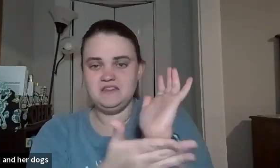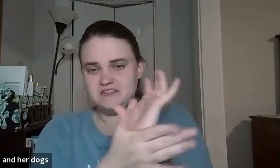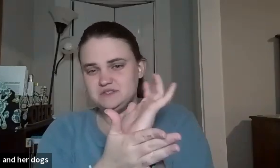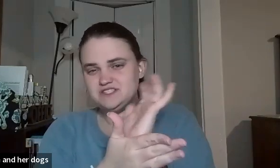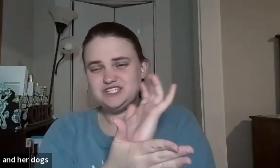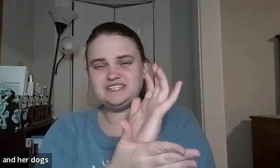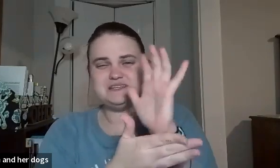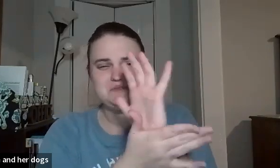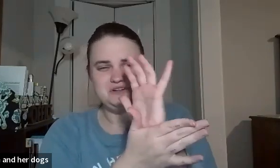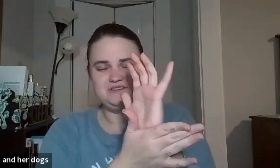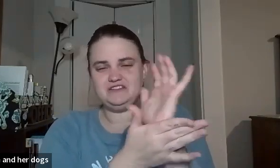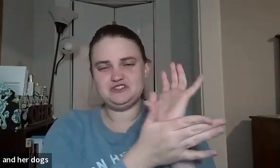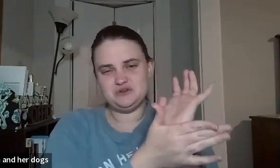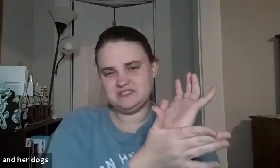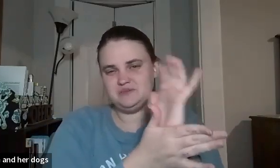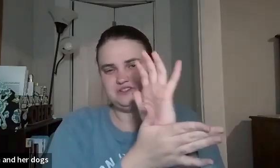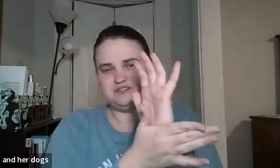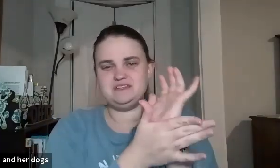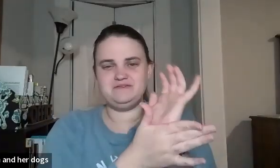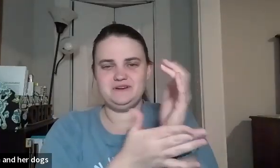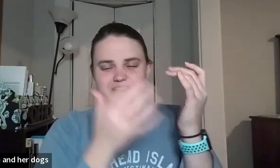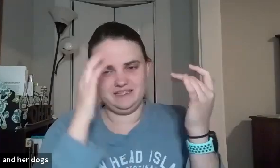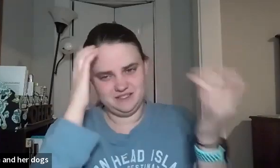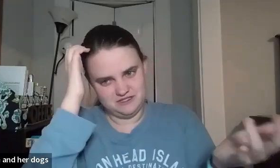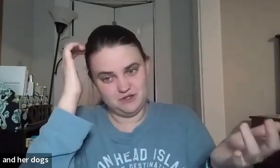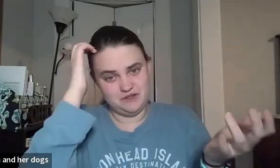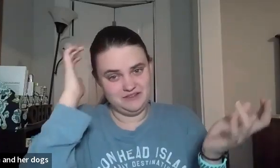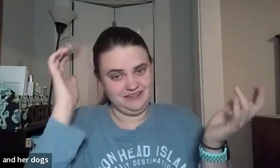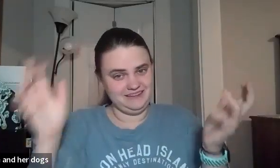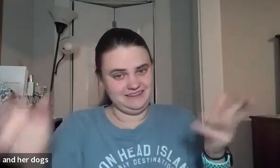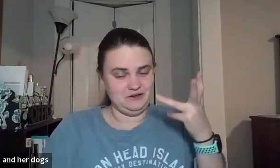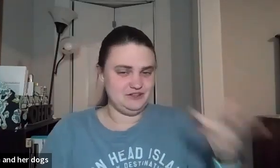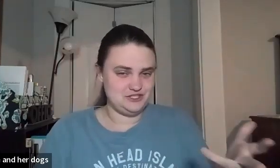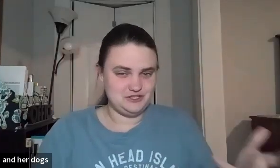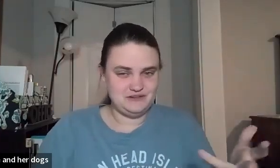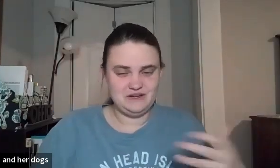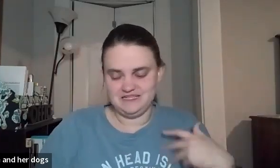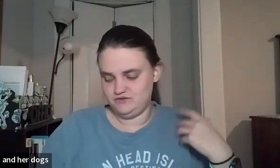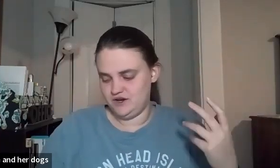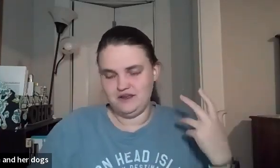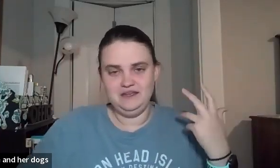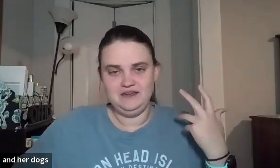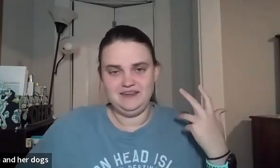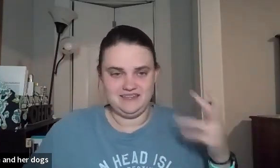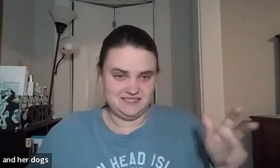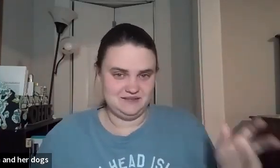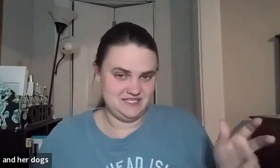This one's such a similar, like they're so similar and so different, like so similar, but like their English are so different. It's very easy to